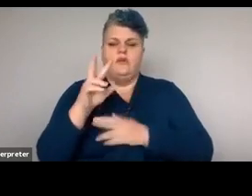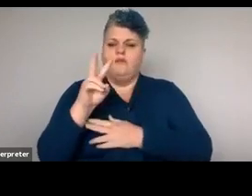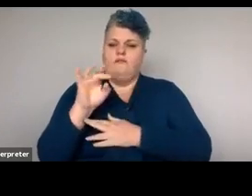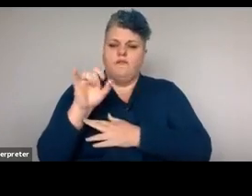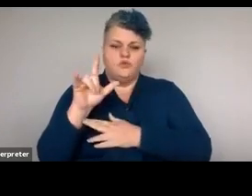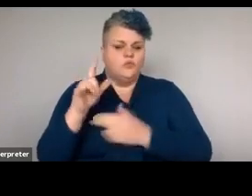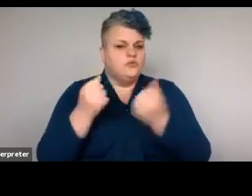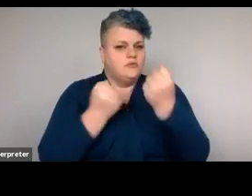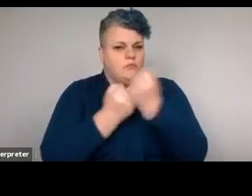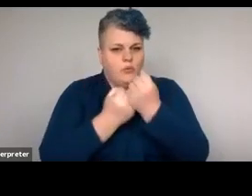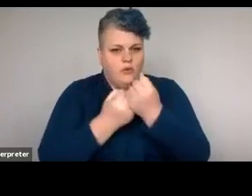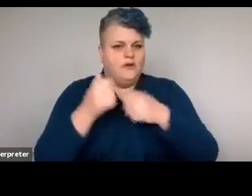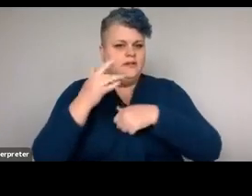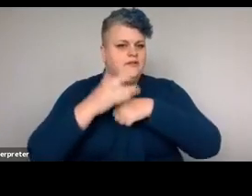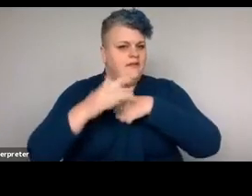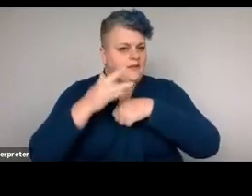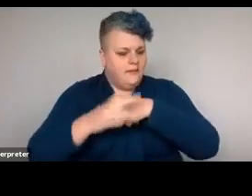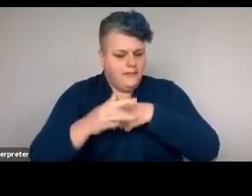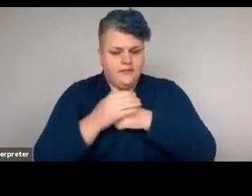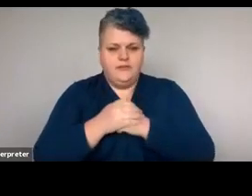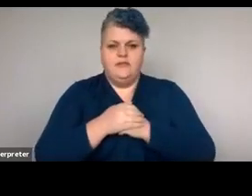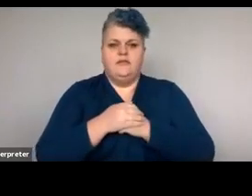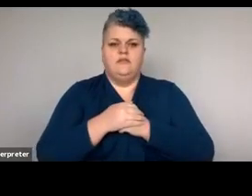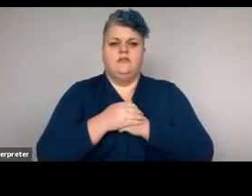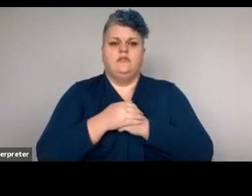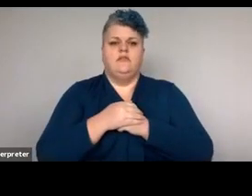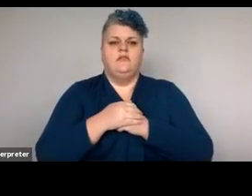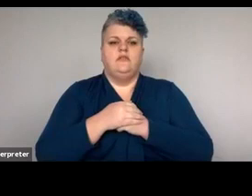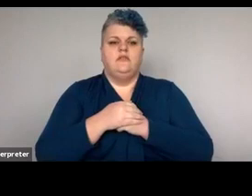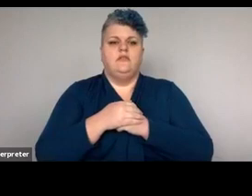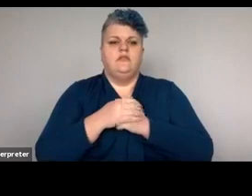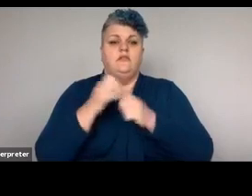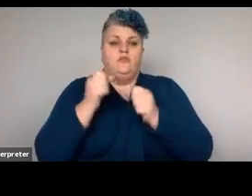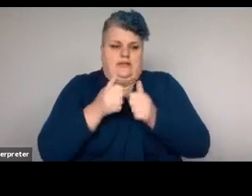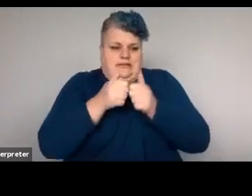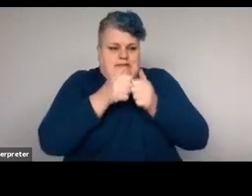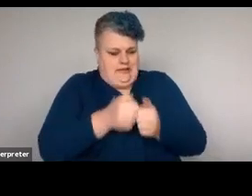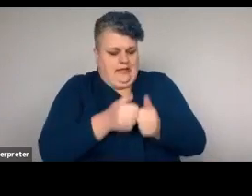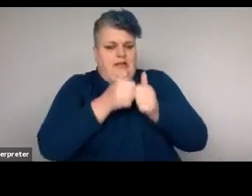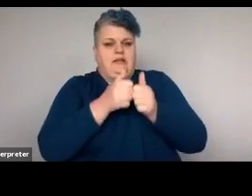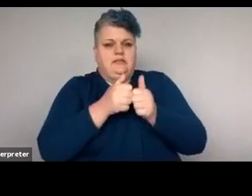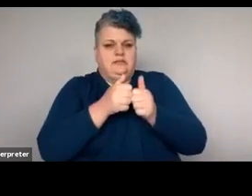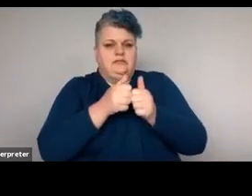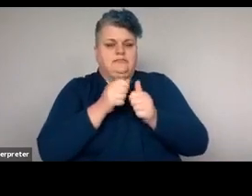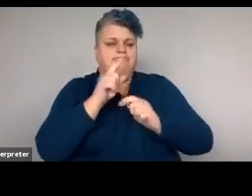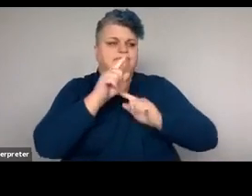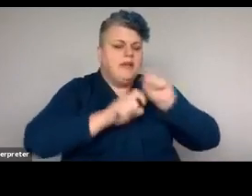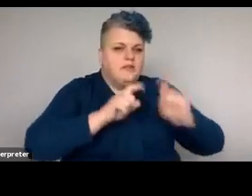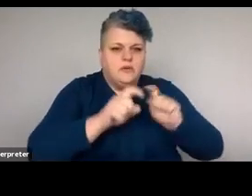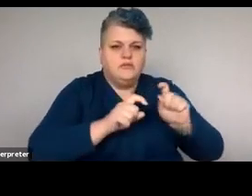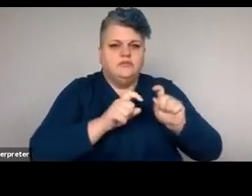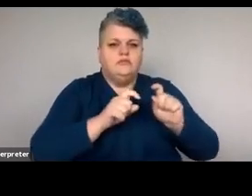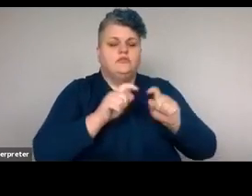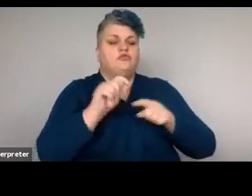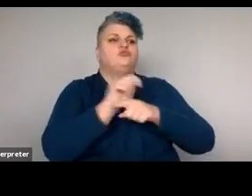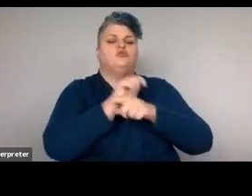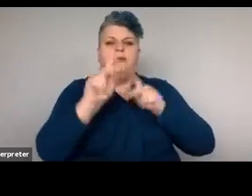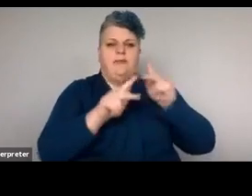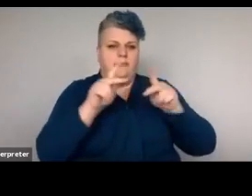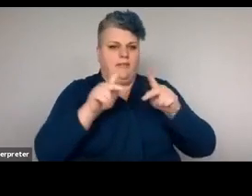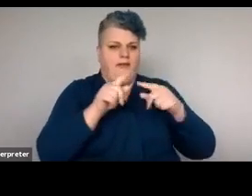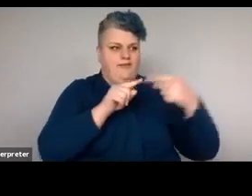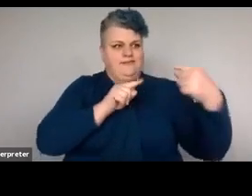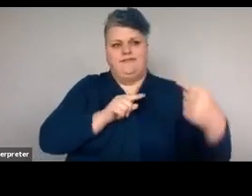support. People can just text that, ask questions. There's trained people on the other end